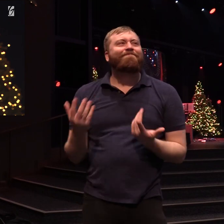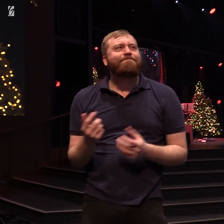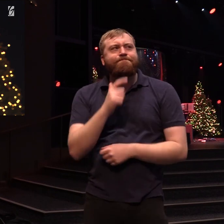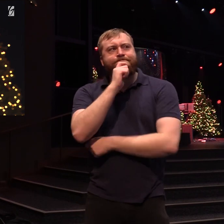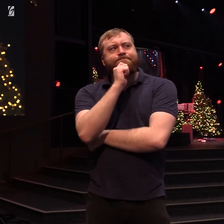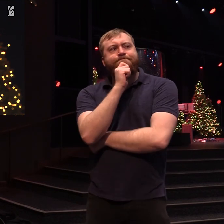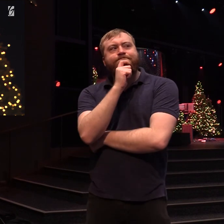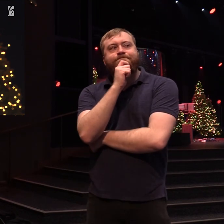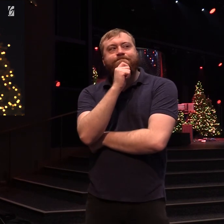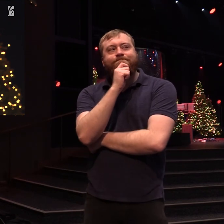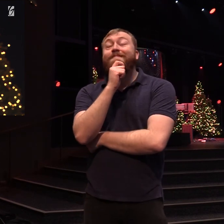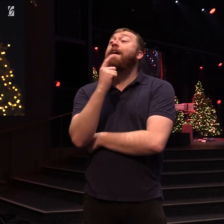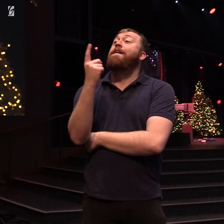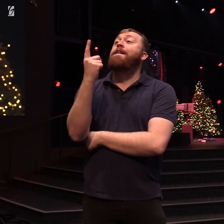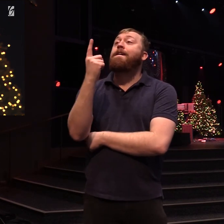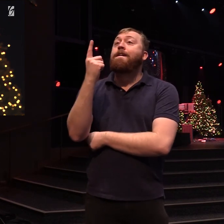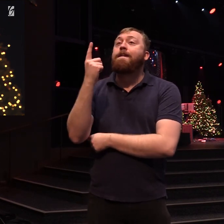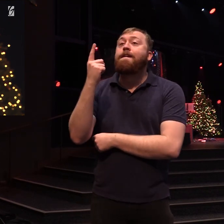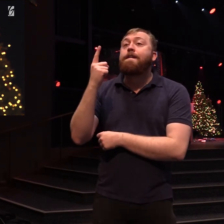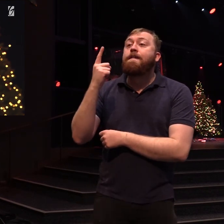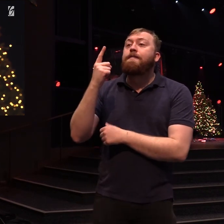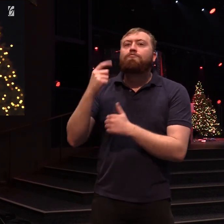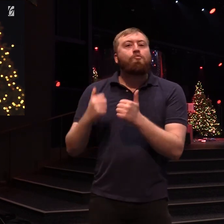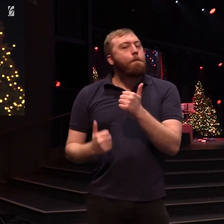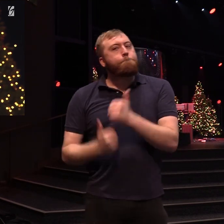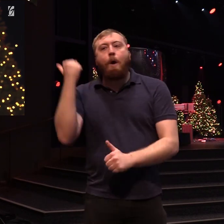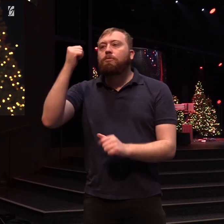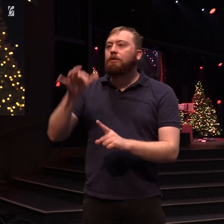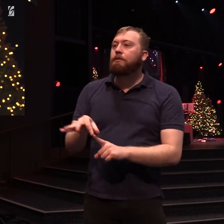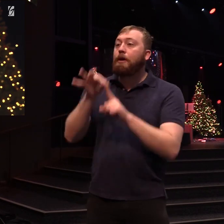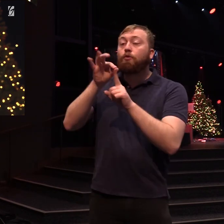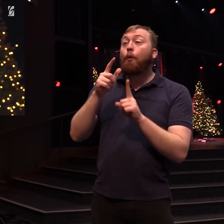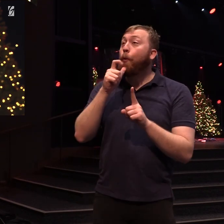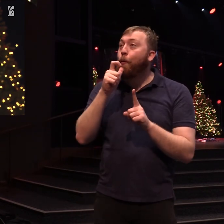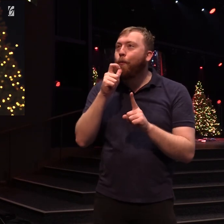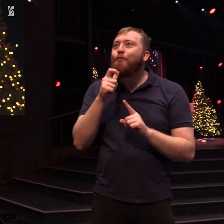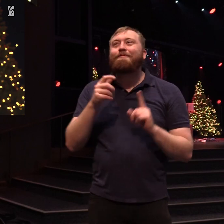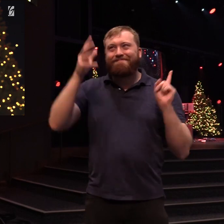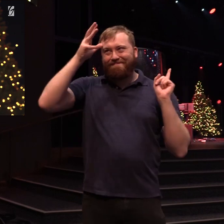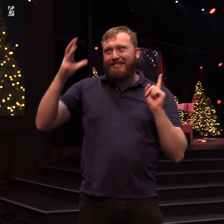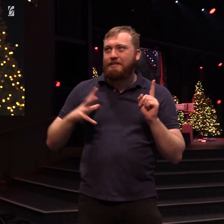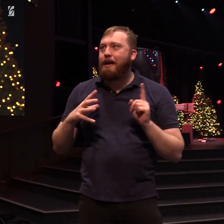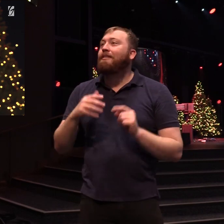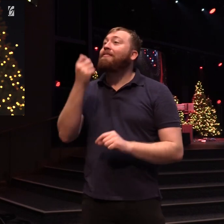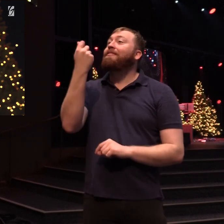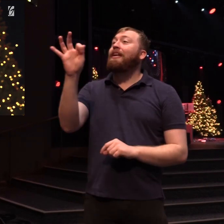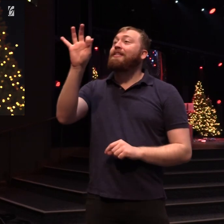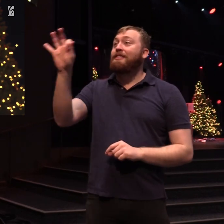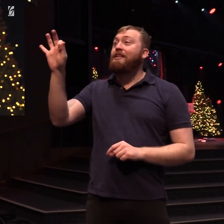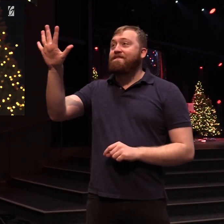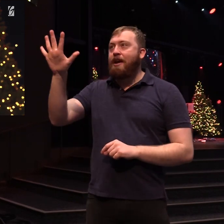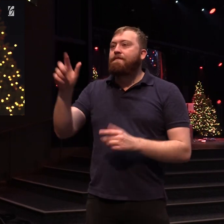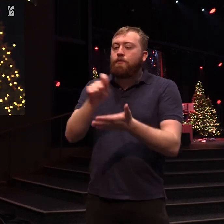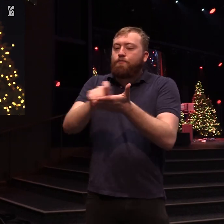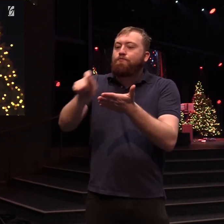anyone more special to bring in than this man. In 1985, he wrote his first